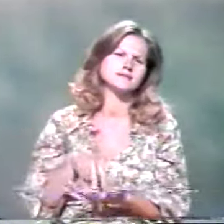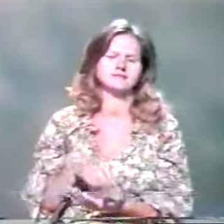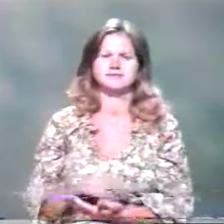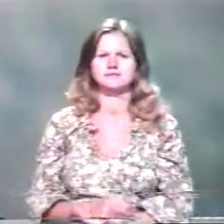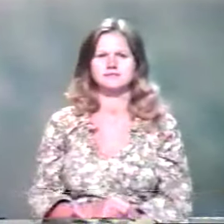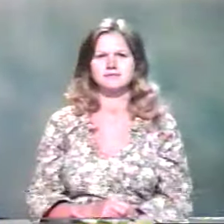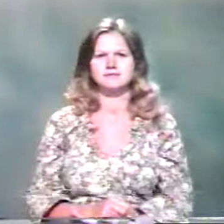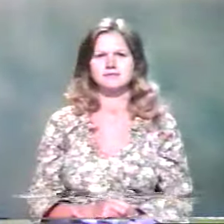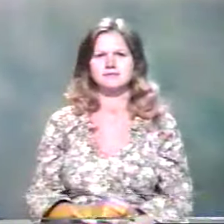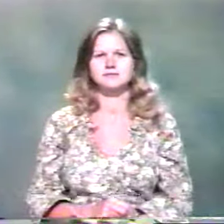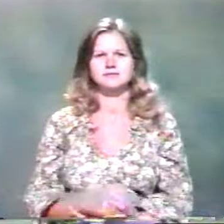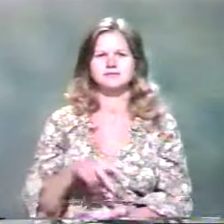To jump for joy.